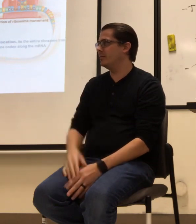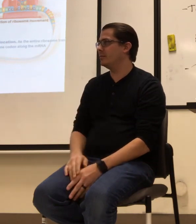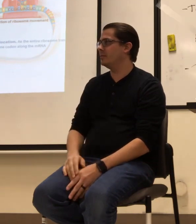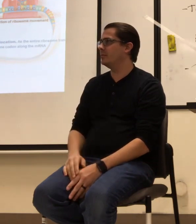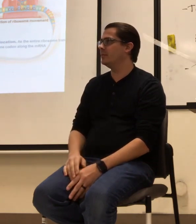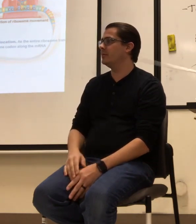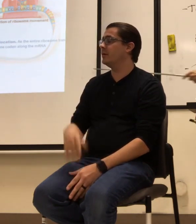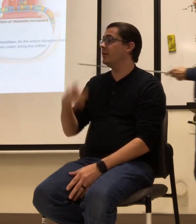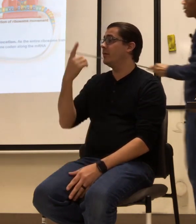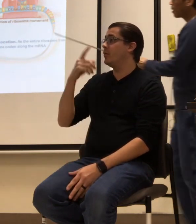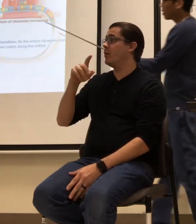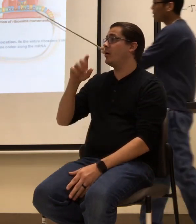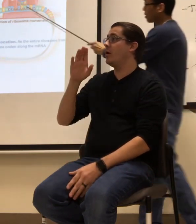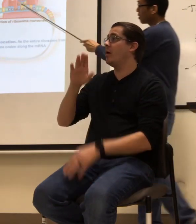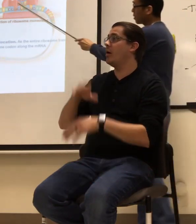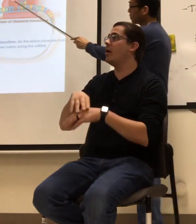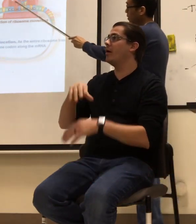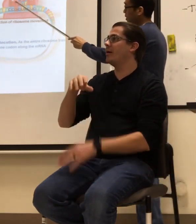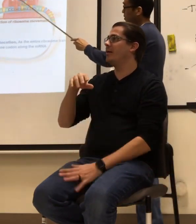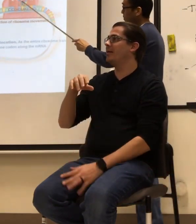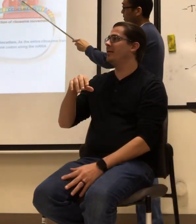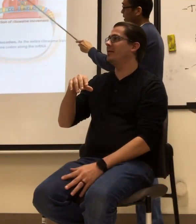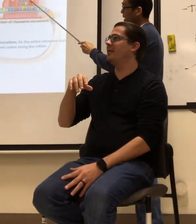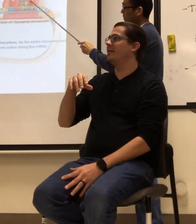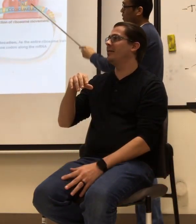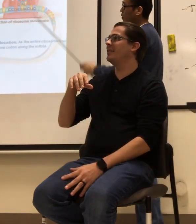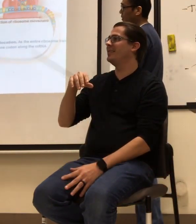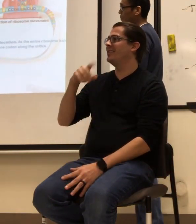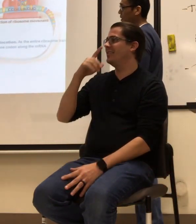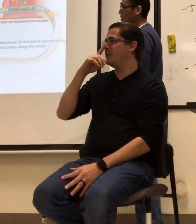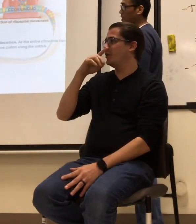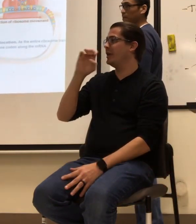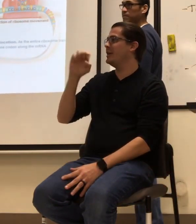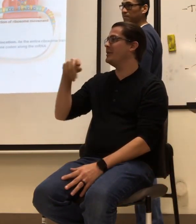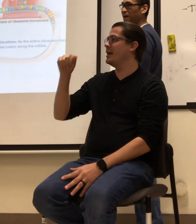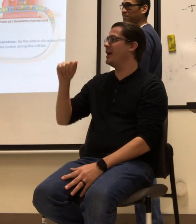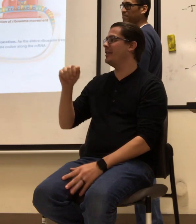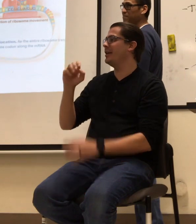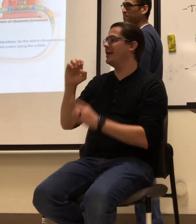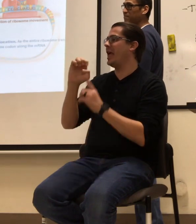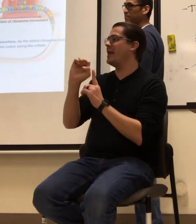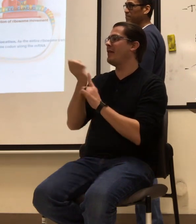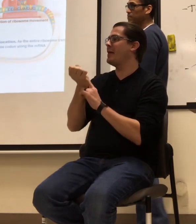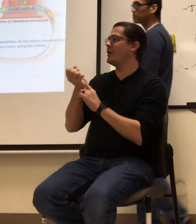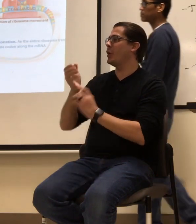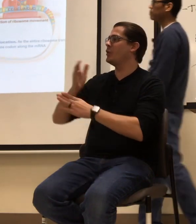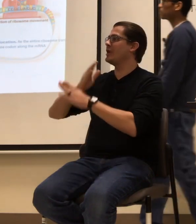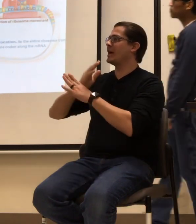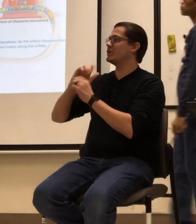on the rRNA, the E, the P, the A. They call them EPA sites, okay?